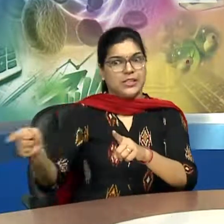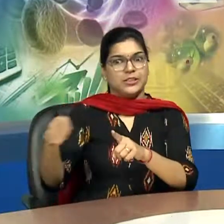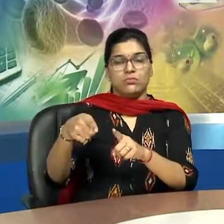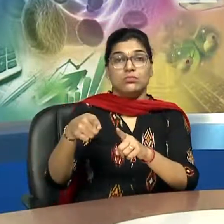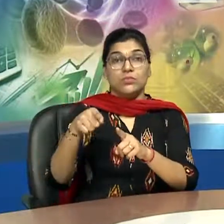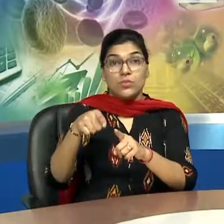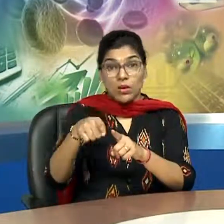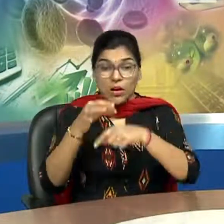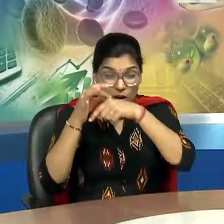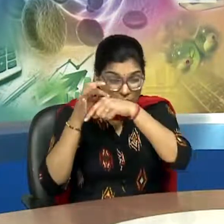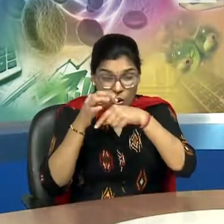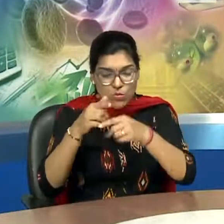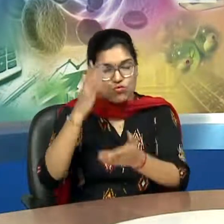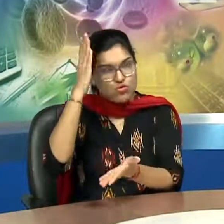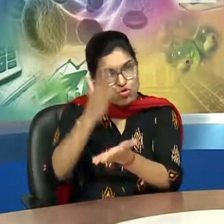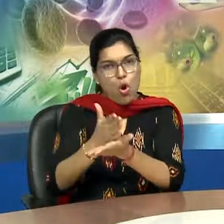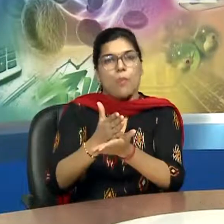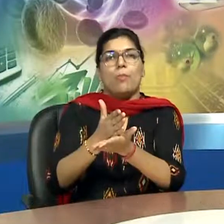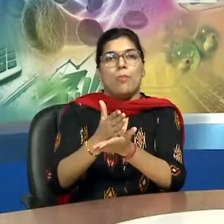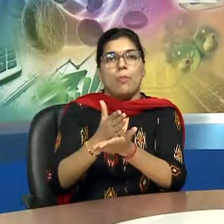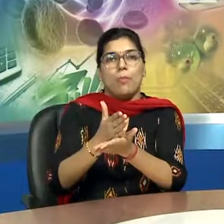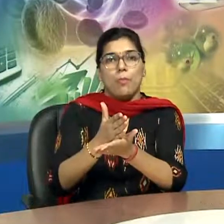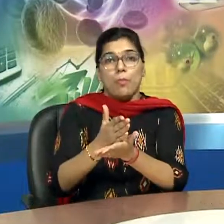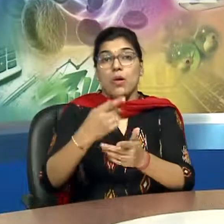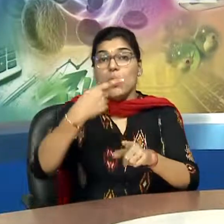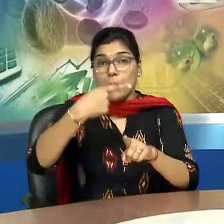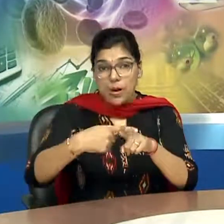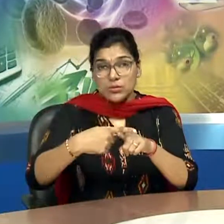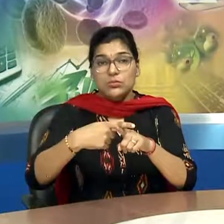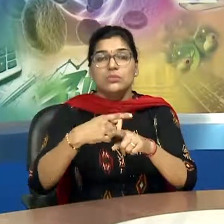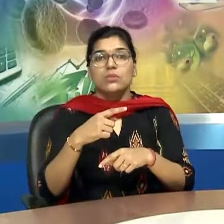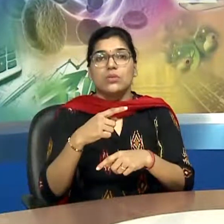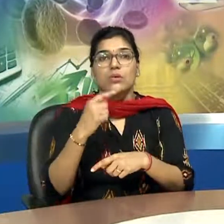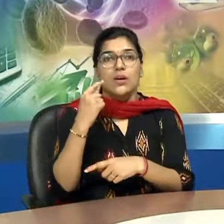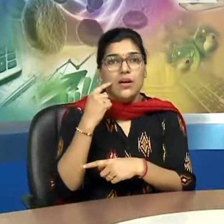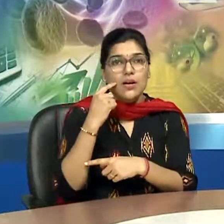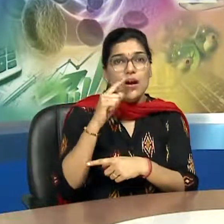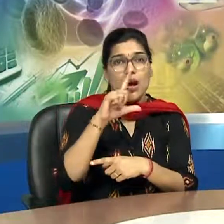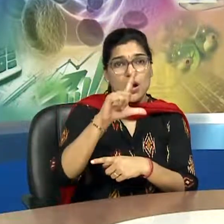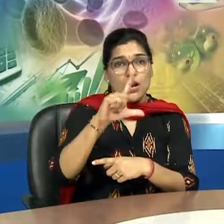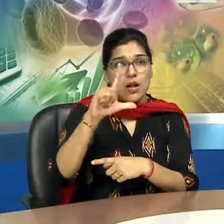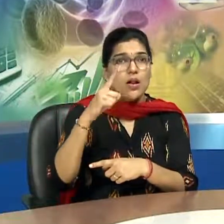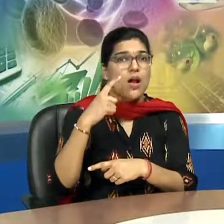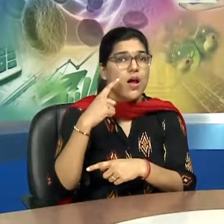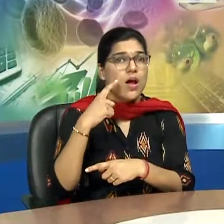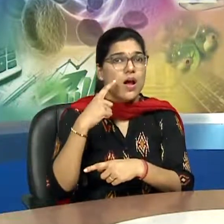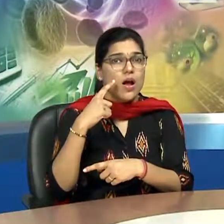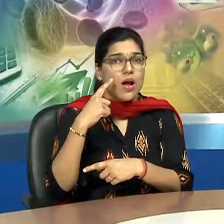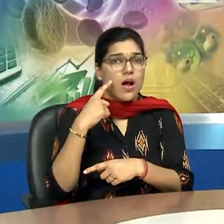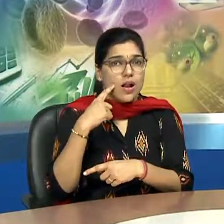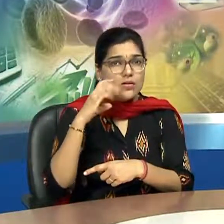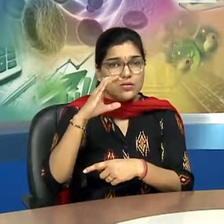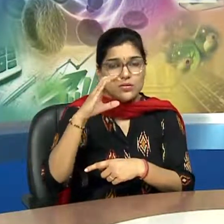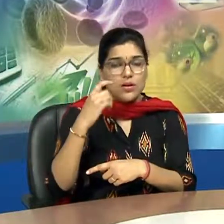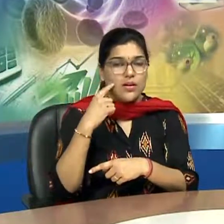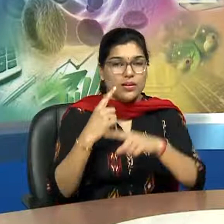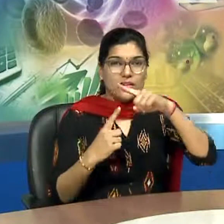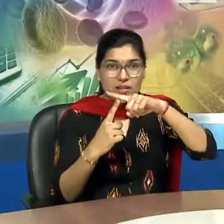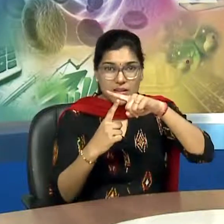So there are many ways we need to be care of, and we should be aware